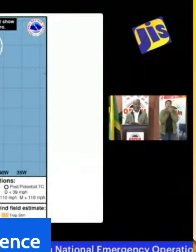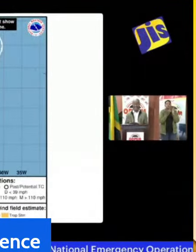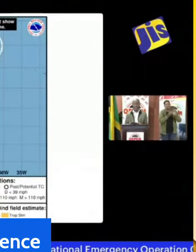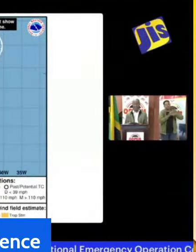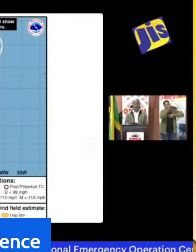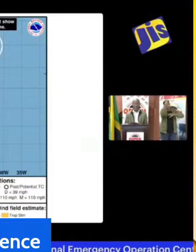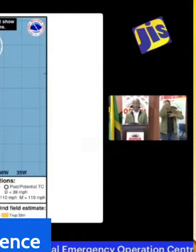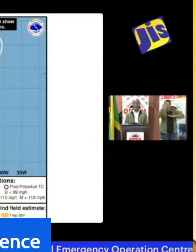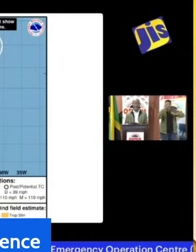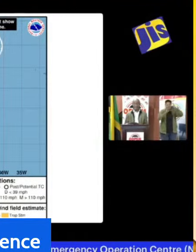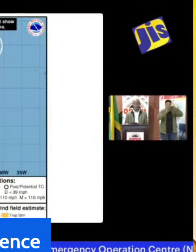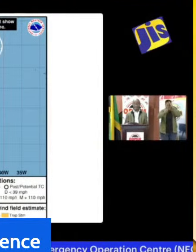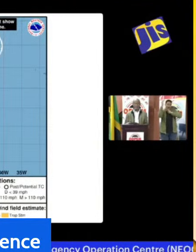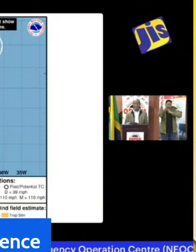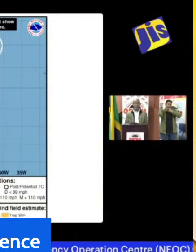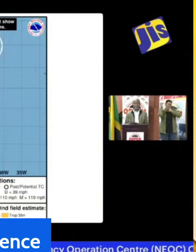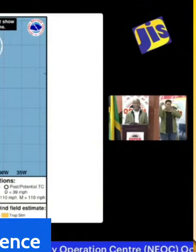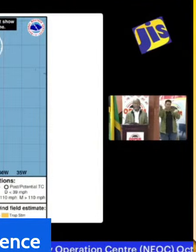the forecast track.